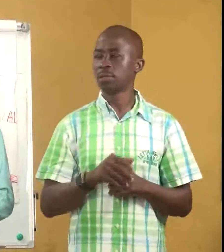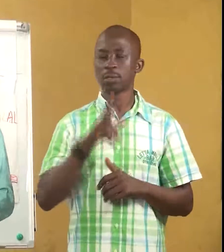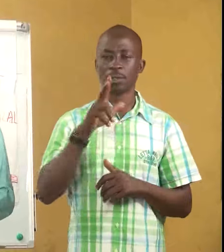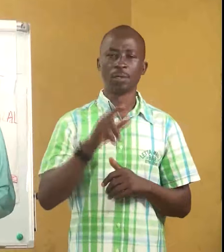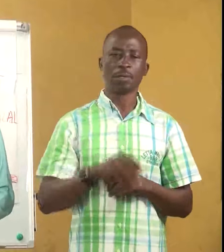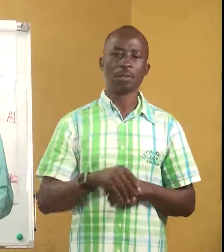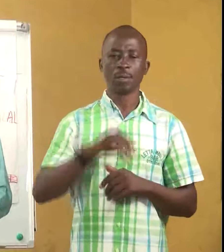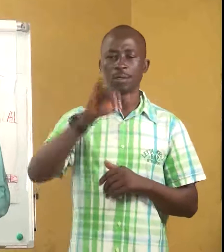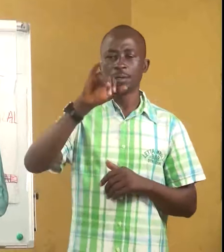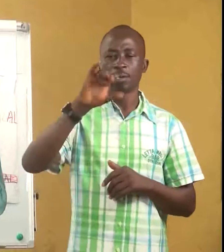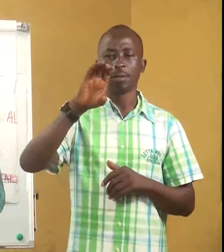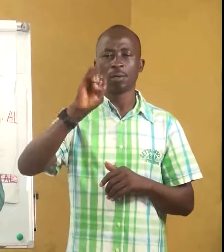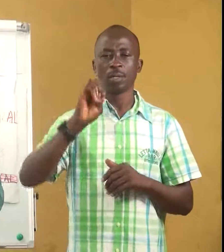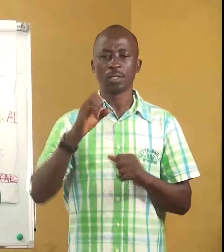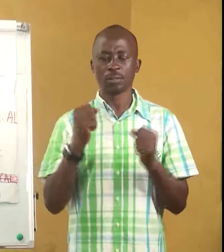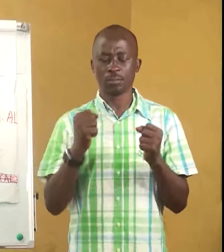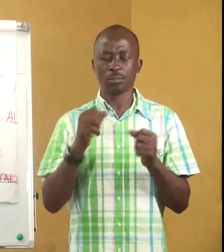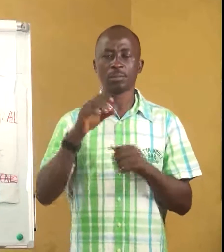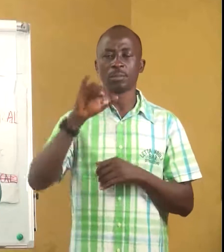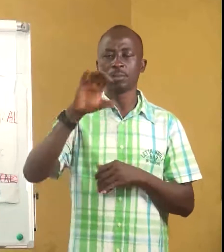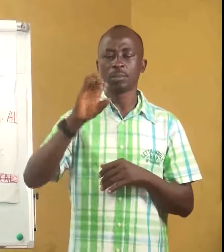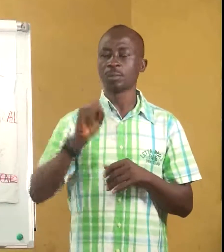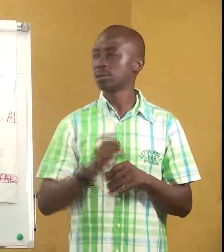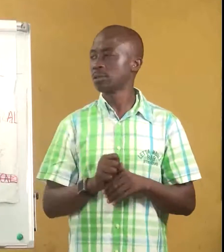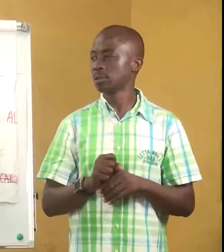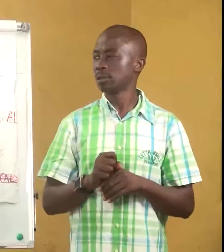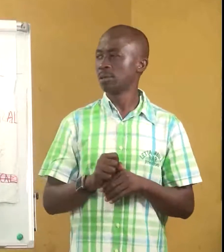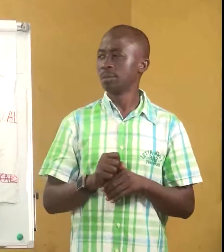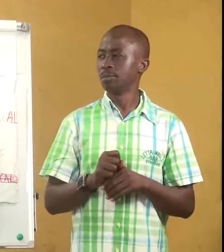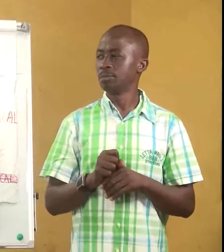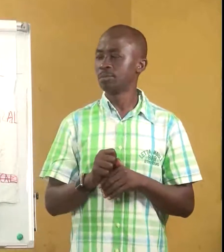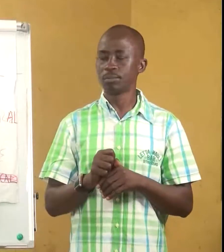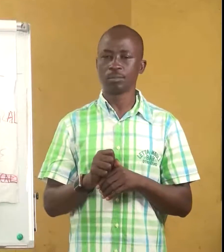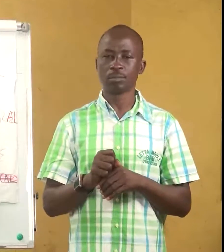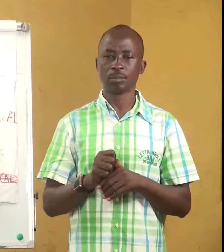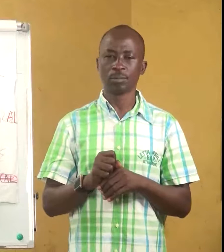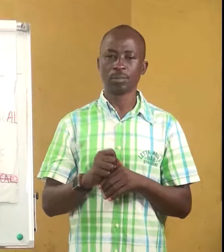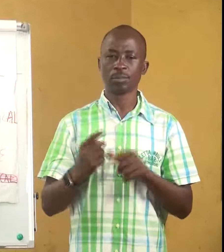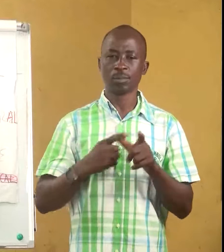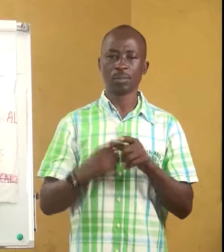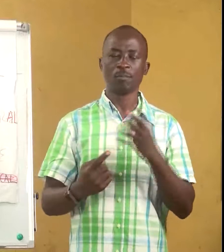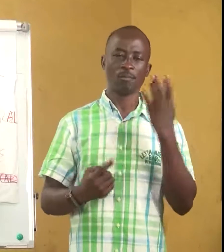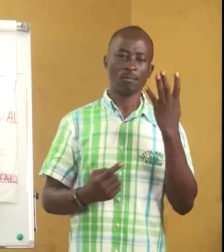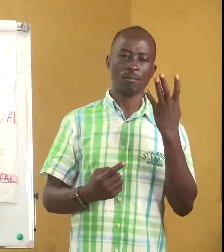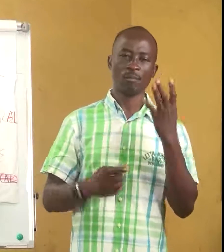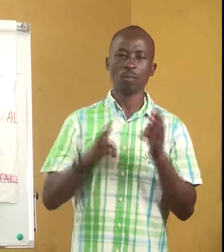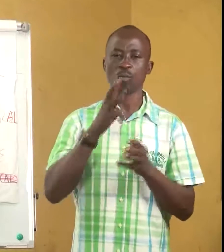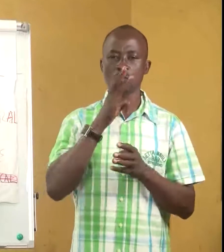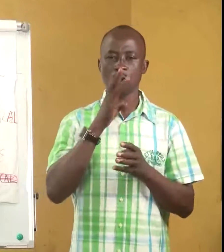3, ice, rather known as glacier. Then 4,